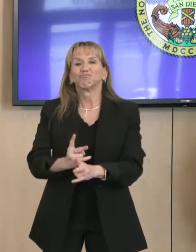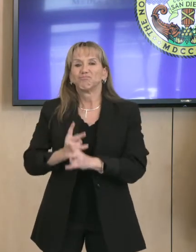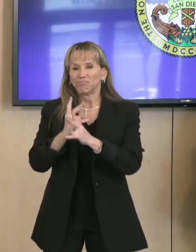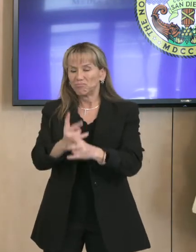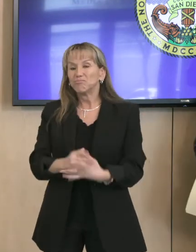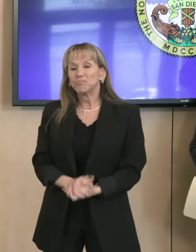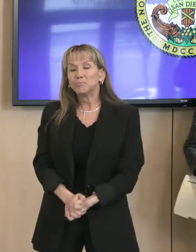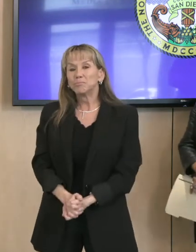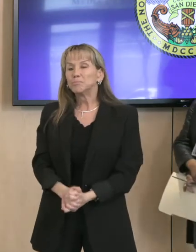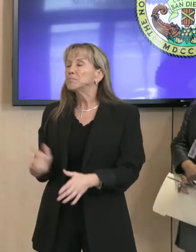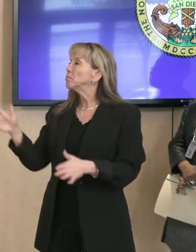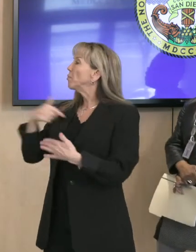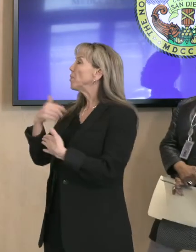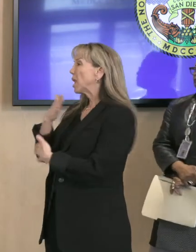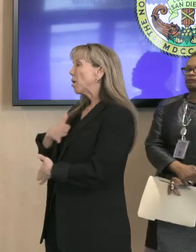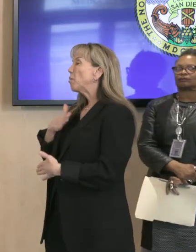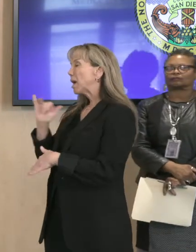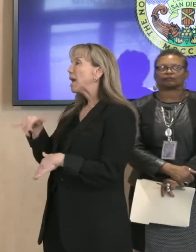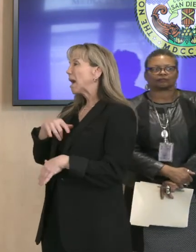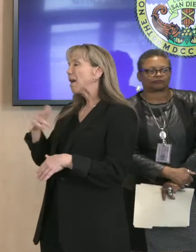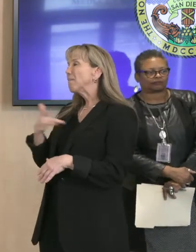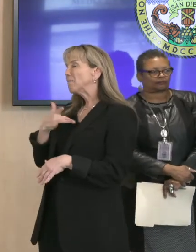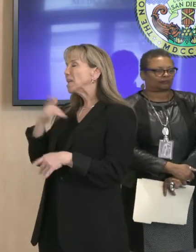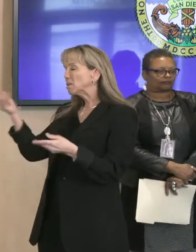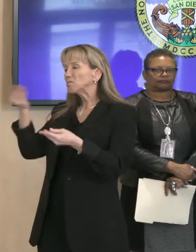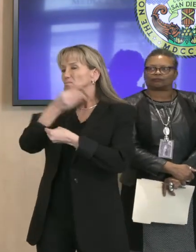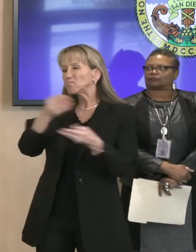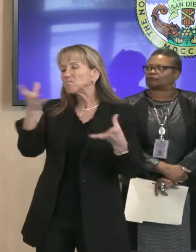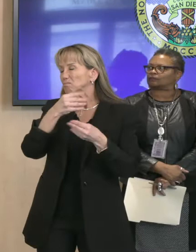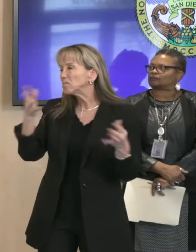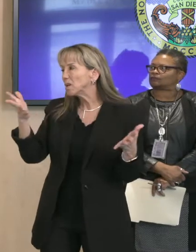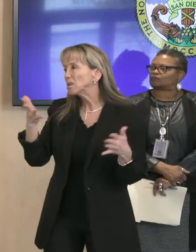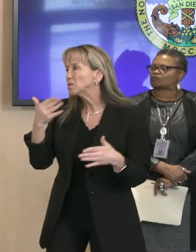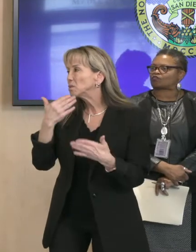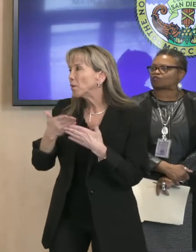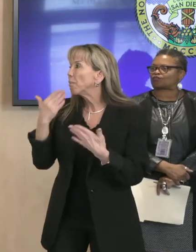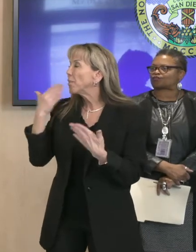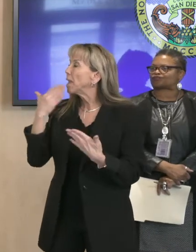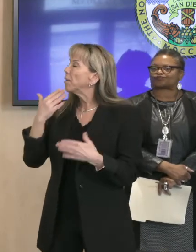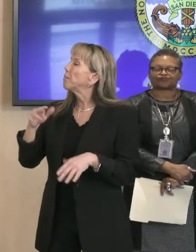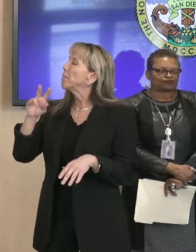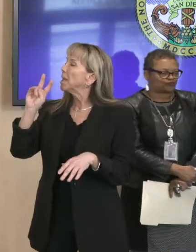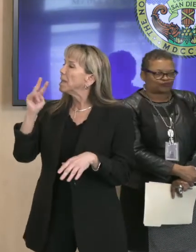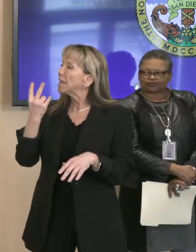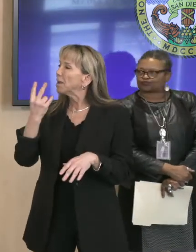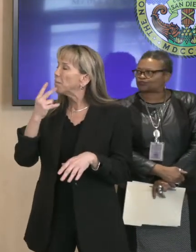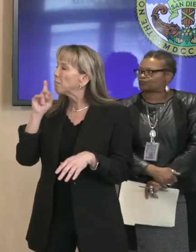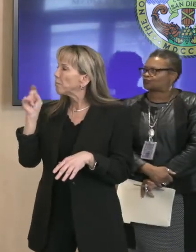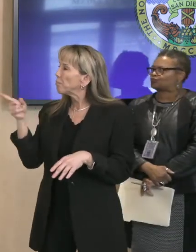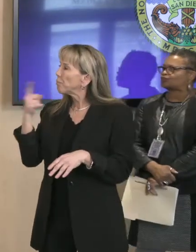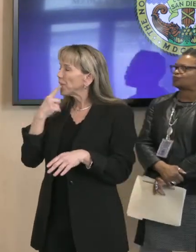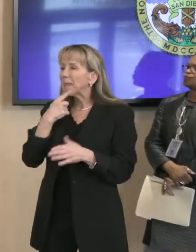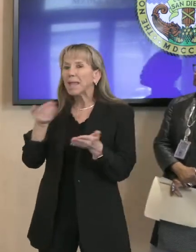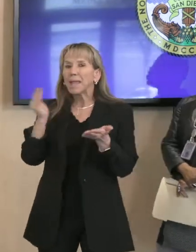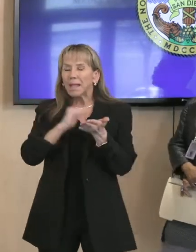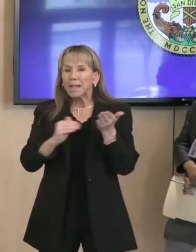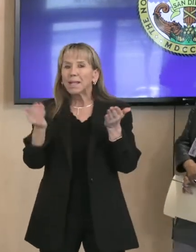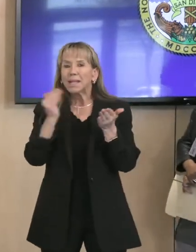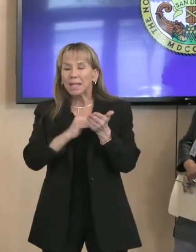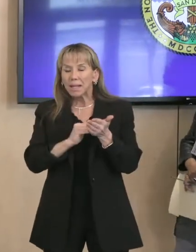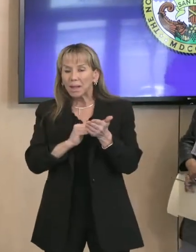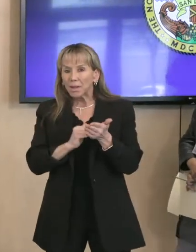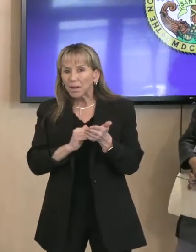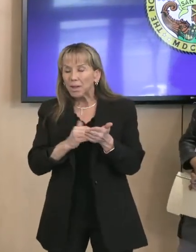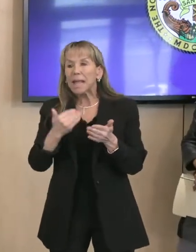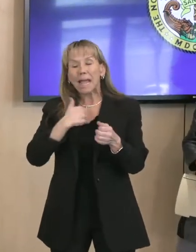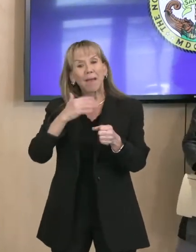I appreciate that, and I feel like you guys have gotten that message out at these news conferences, so thank you. The second thing, it's been repeatedly stated there are enough masks